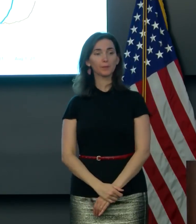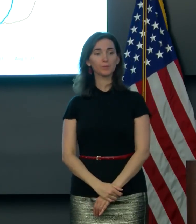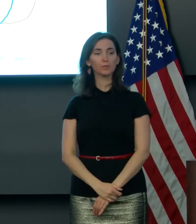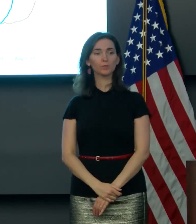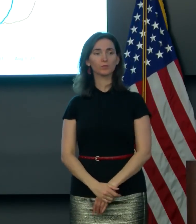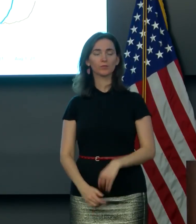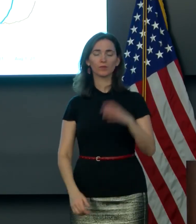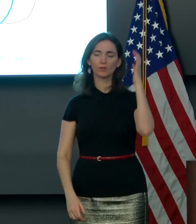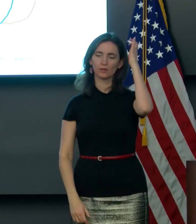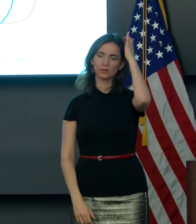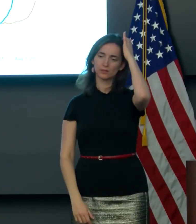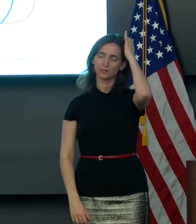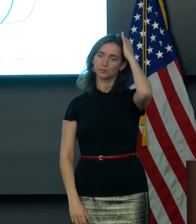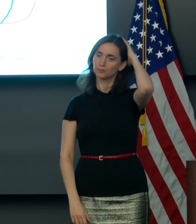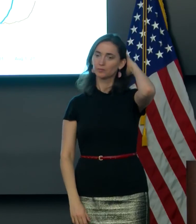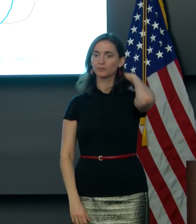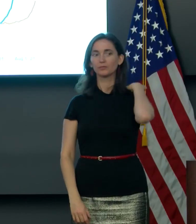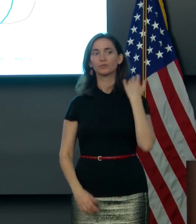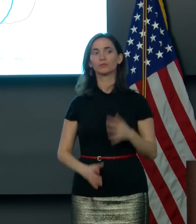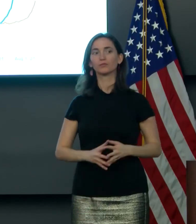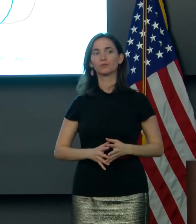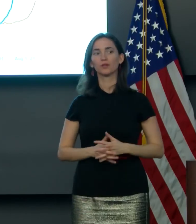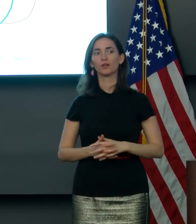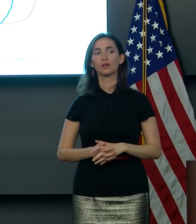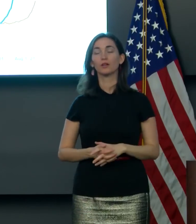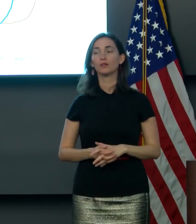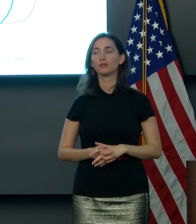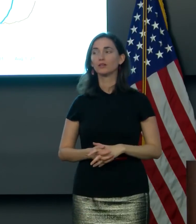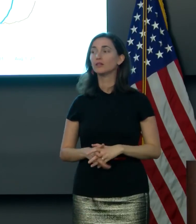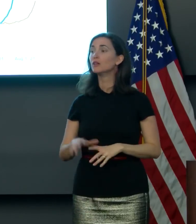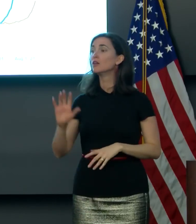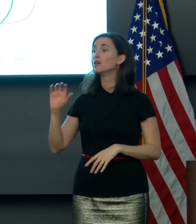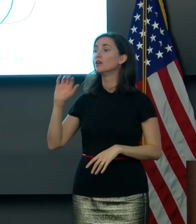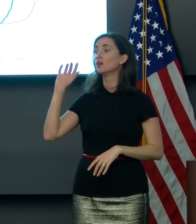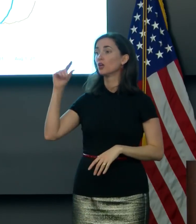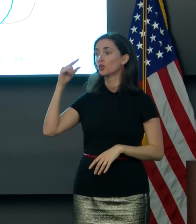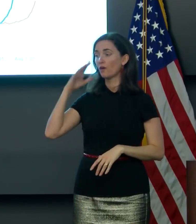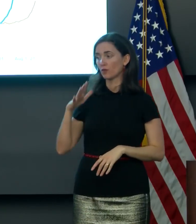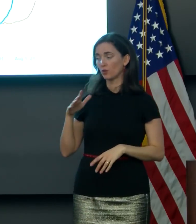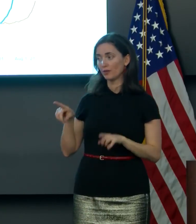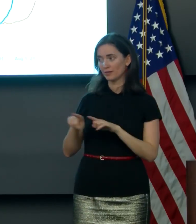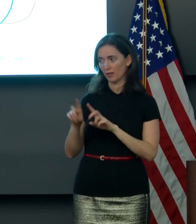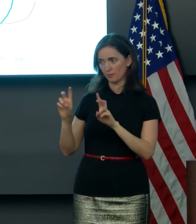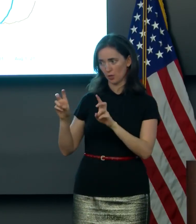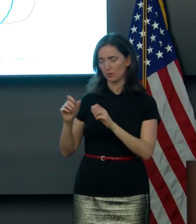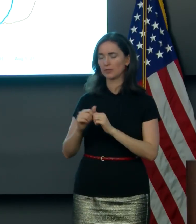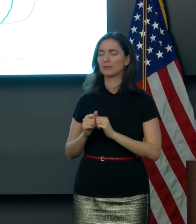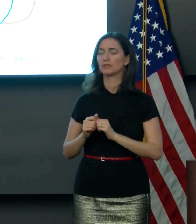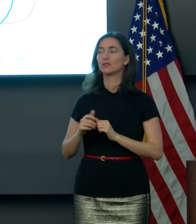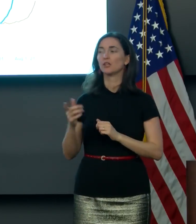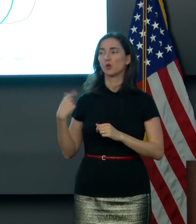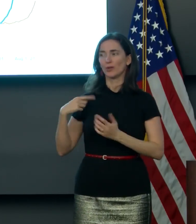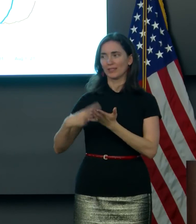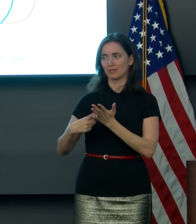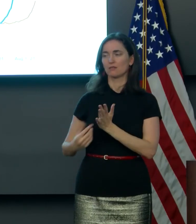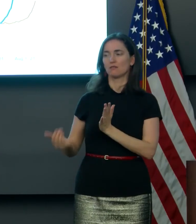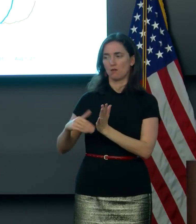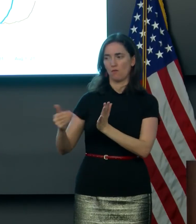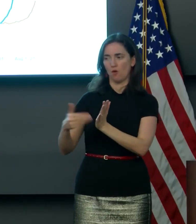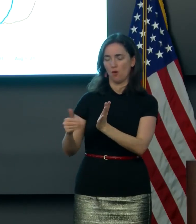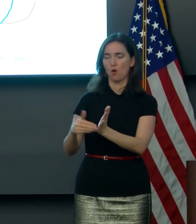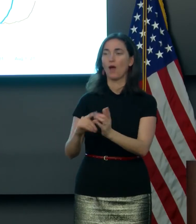Governor, on that same subject, I know we've talked about this several times about enforcement, but are you